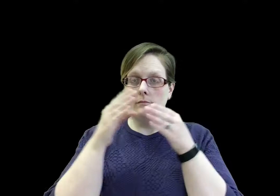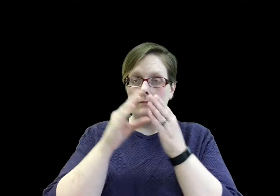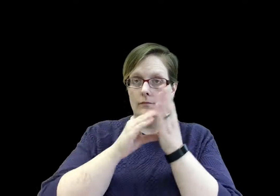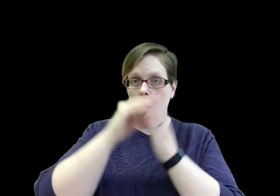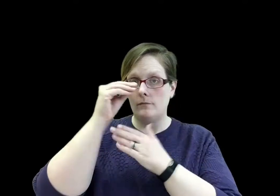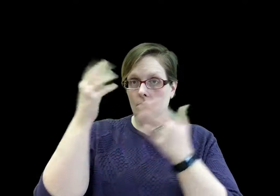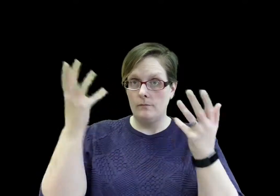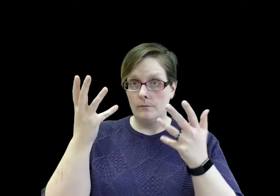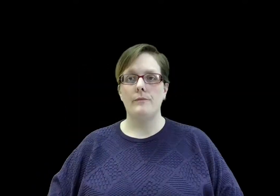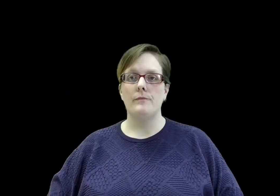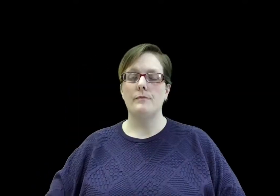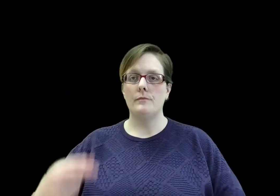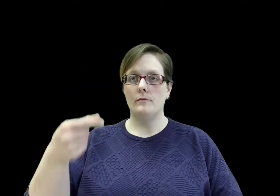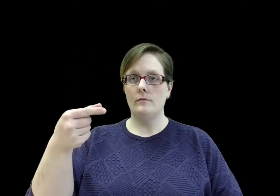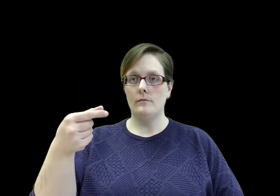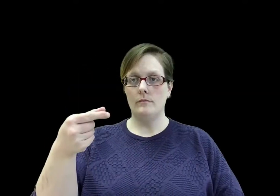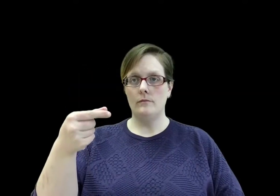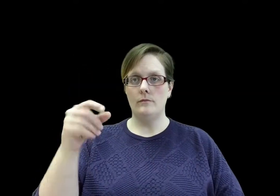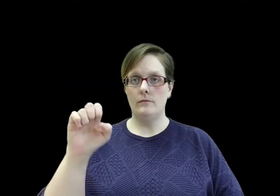Now we're going to learn about genetics.